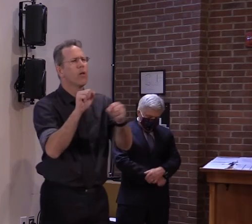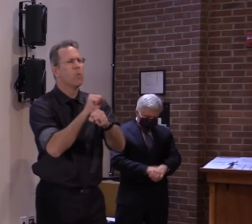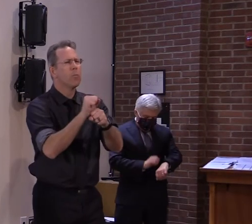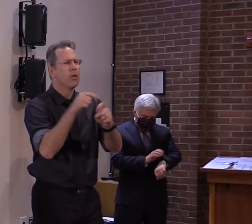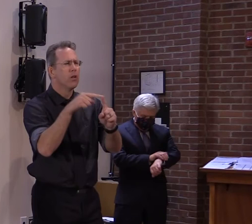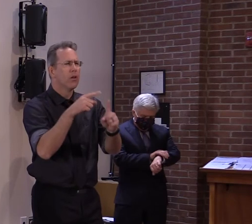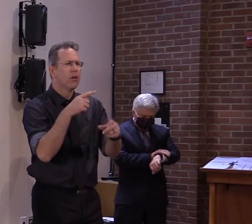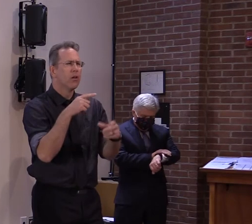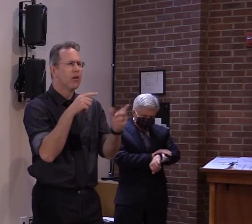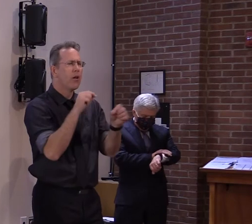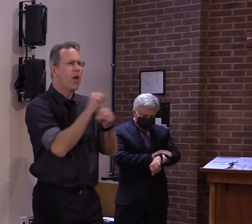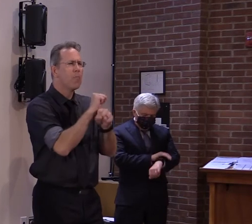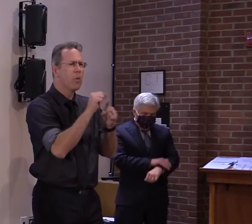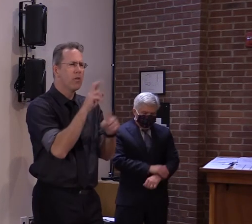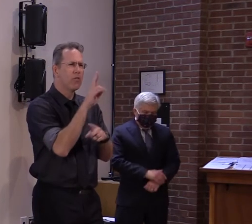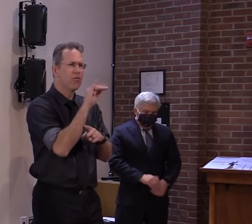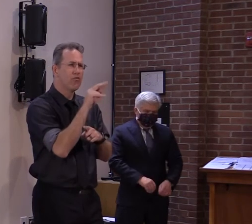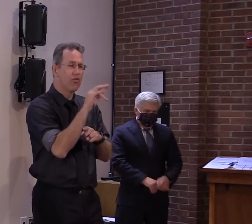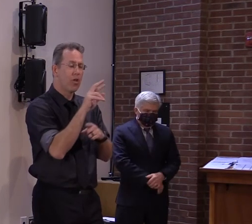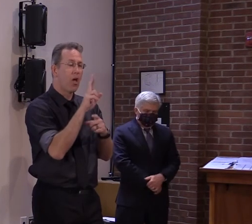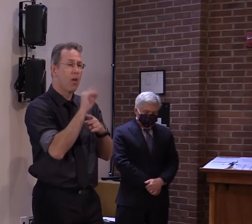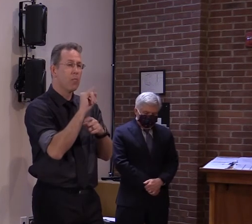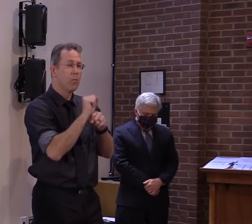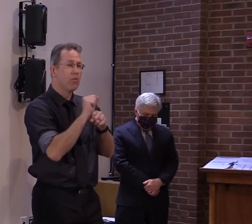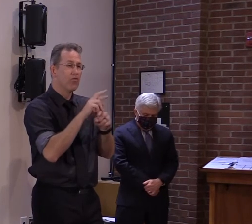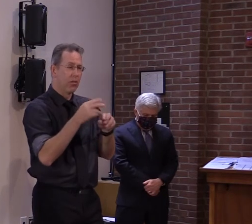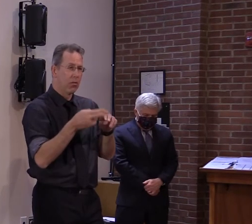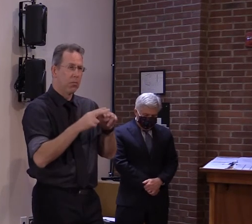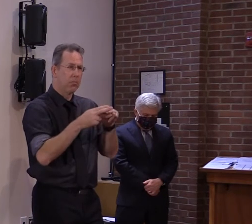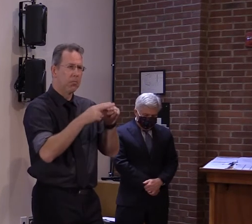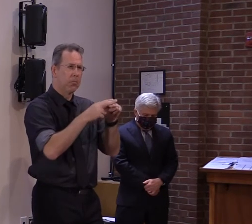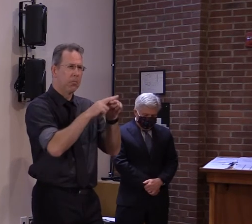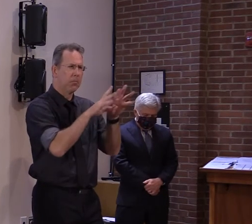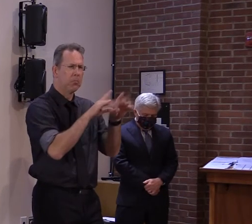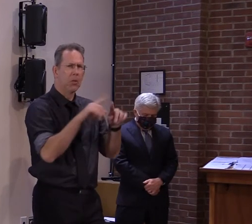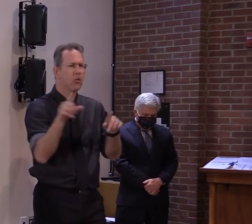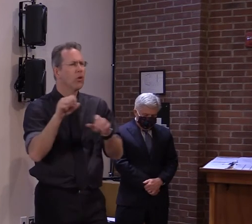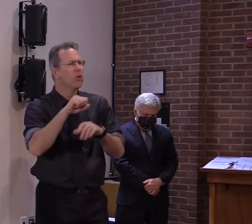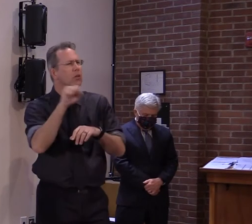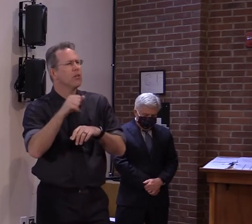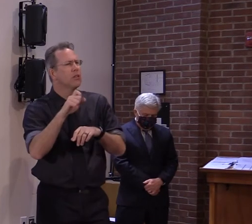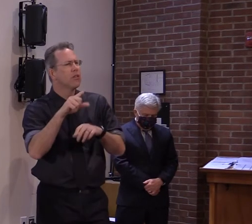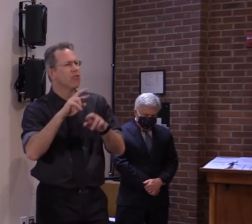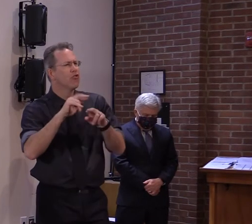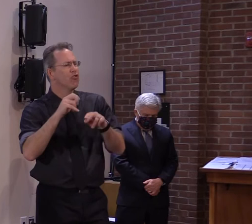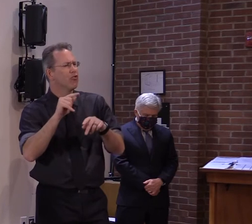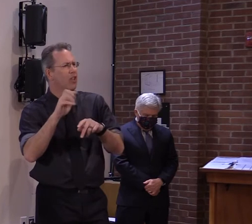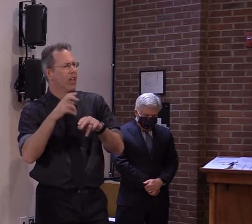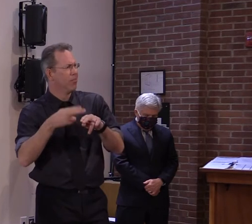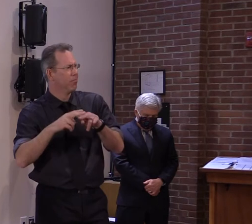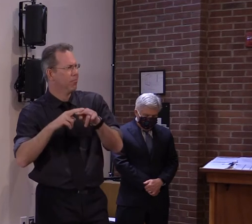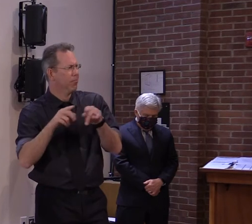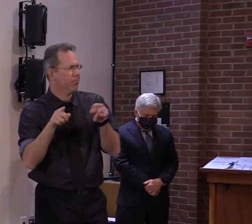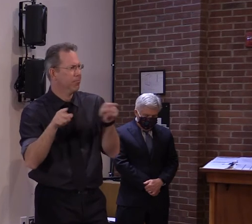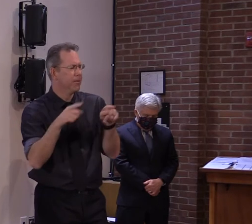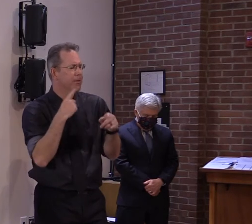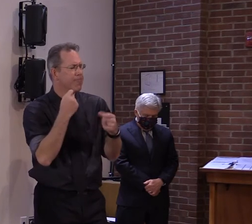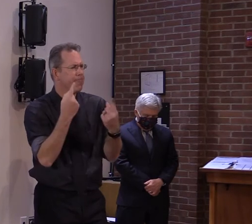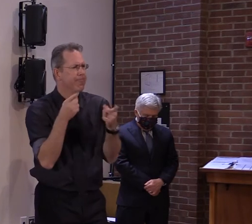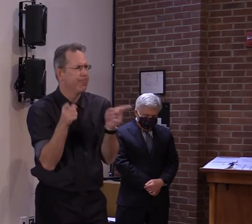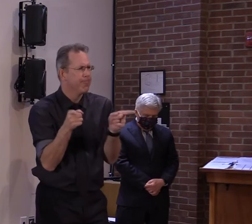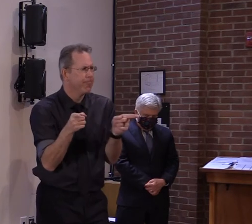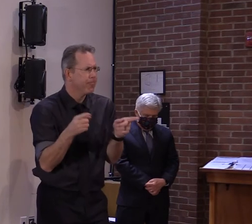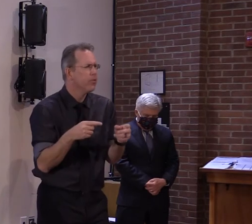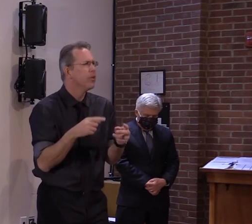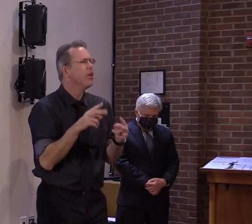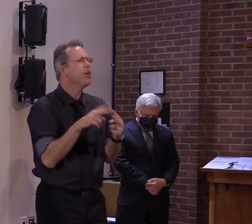I'll do my best. A lot of that is some speculation as well. But sure. to get to the first